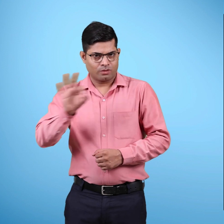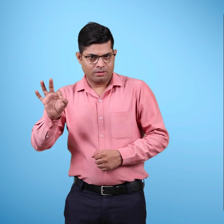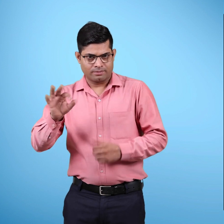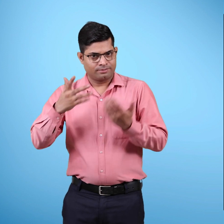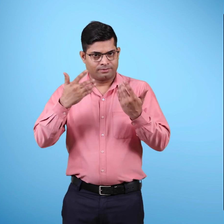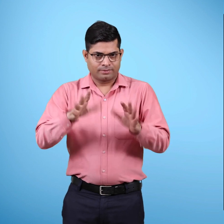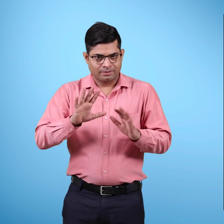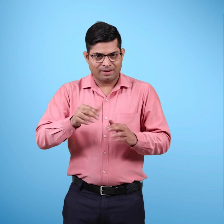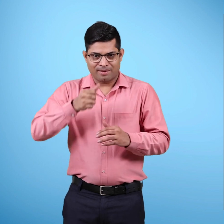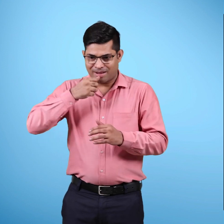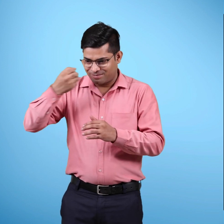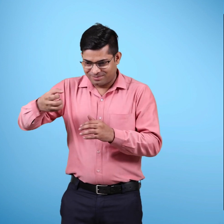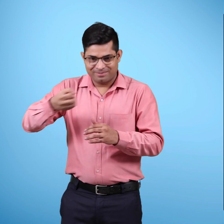After a week,